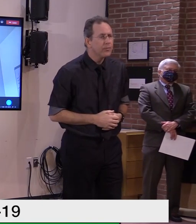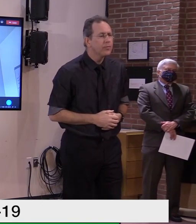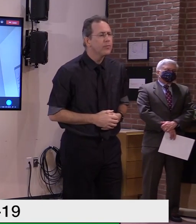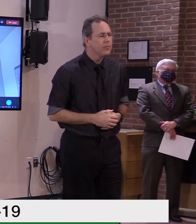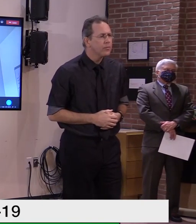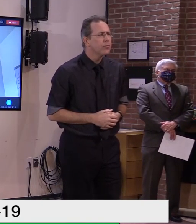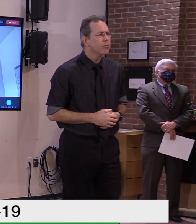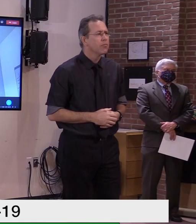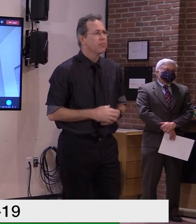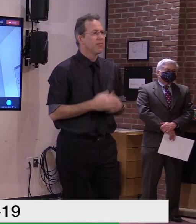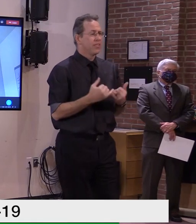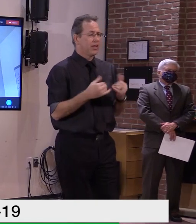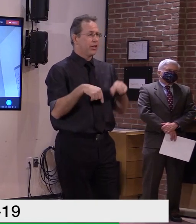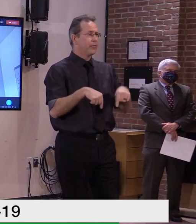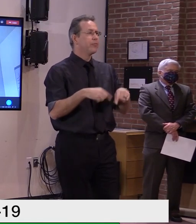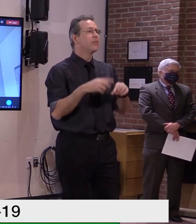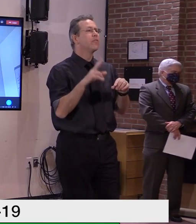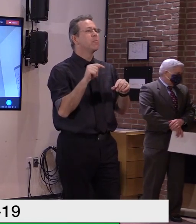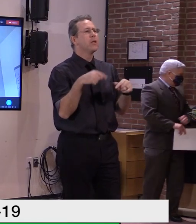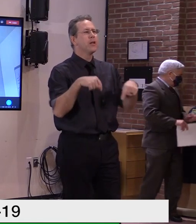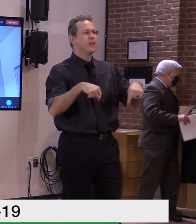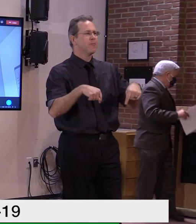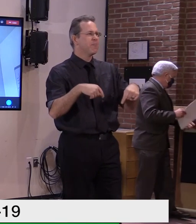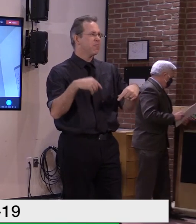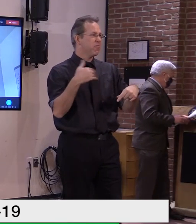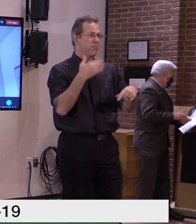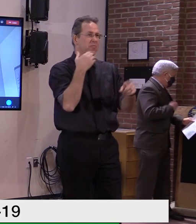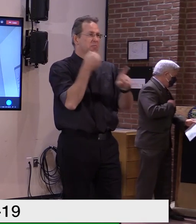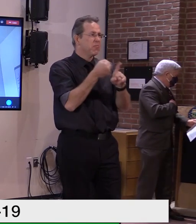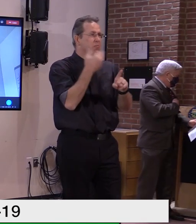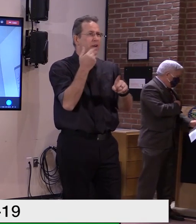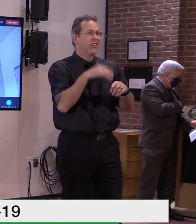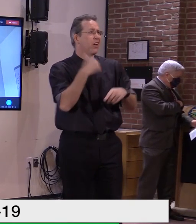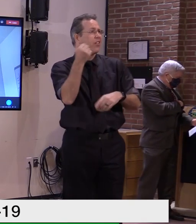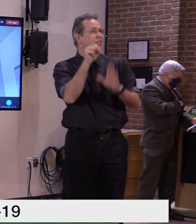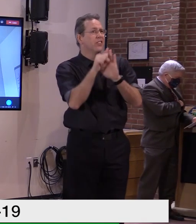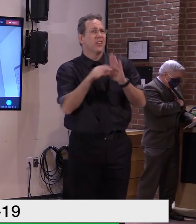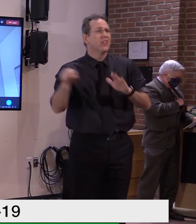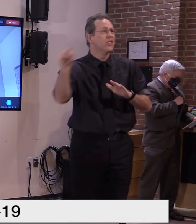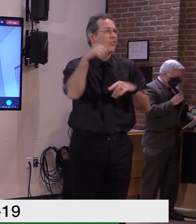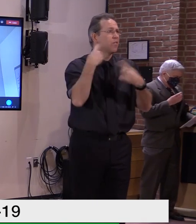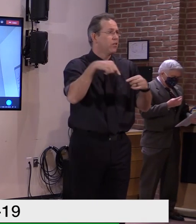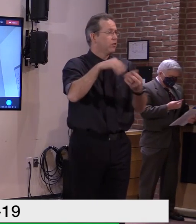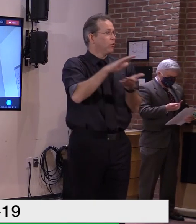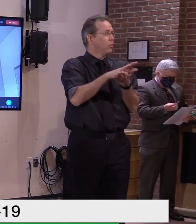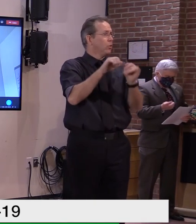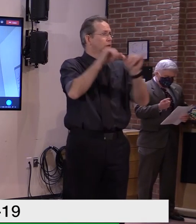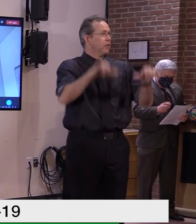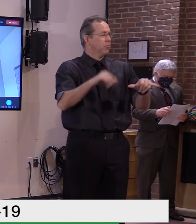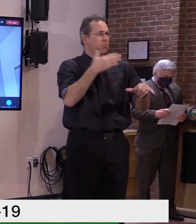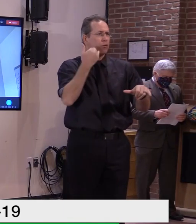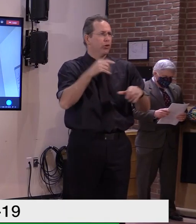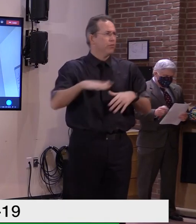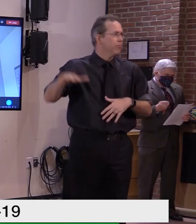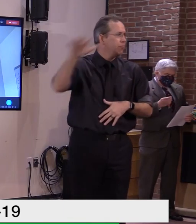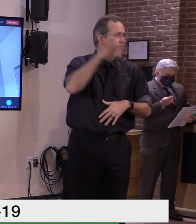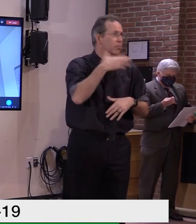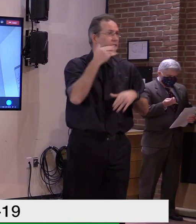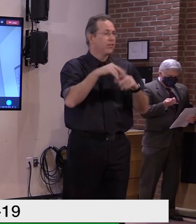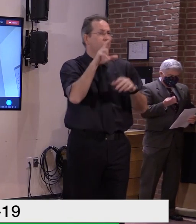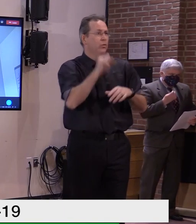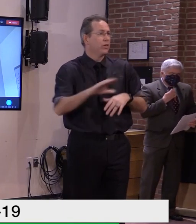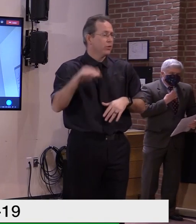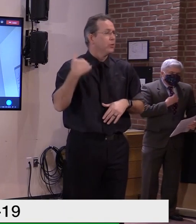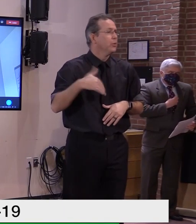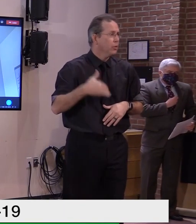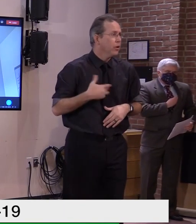better than our neighboring states and are some of the best in the country. This can certainly change if we're not vigilant, but this conclusion is